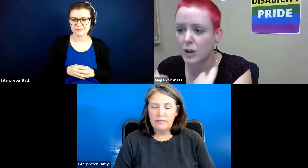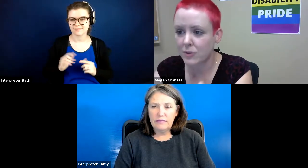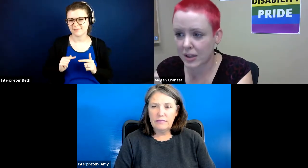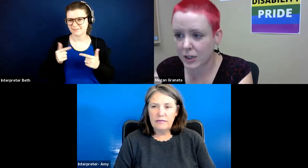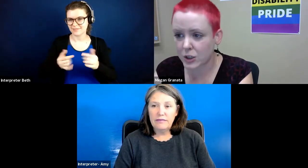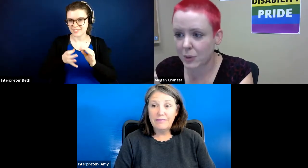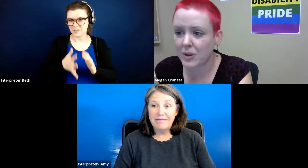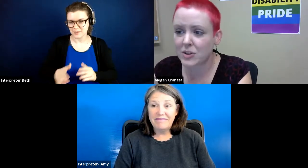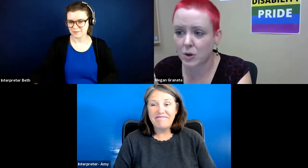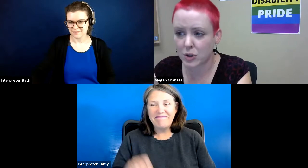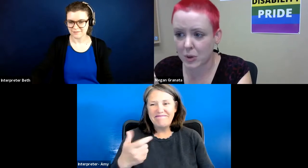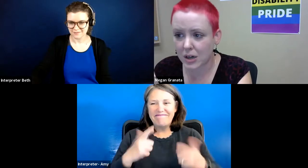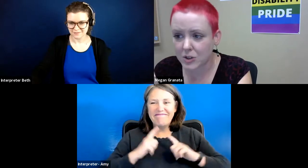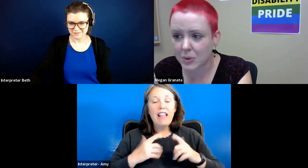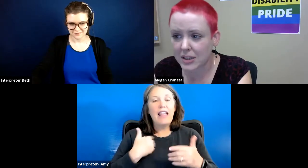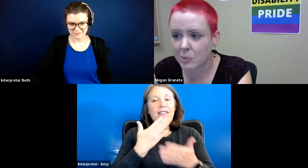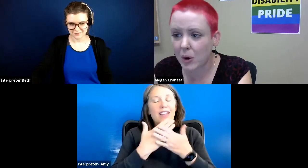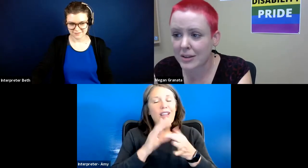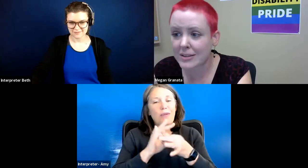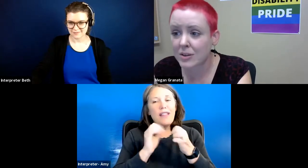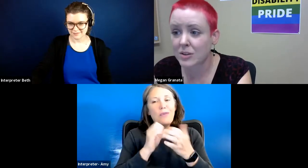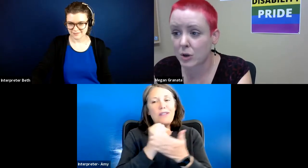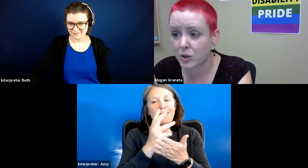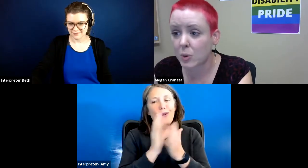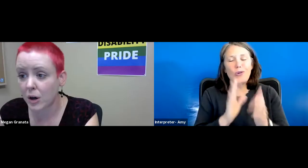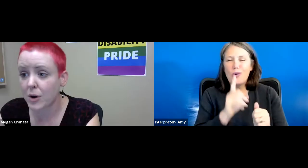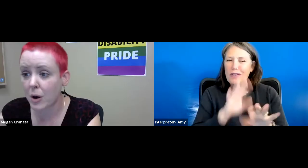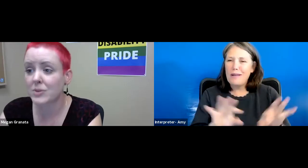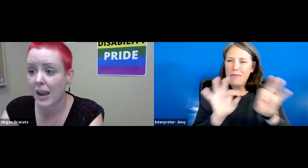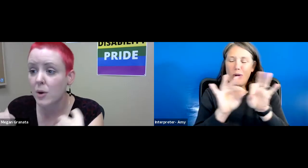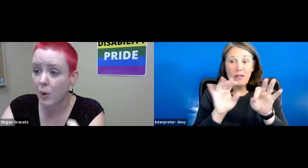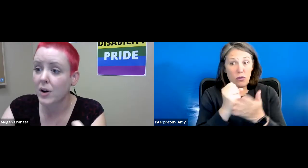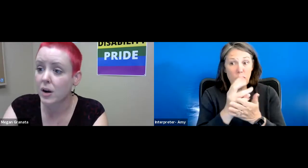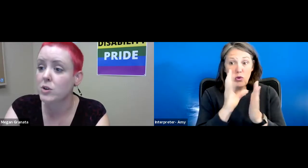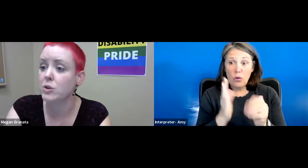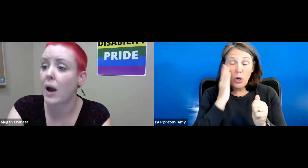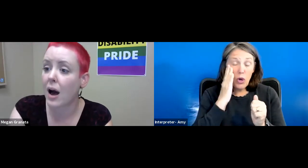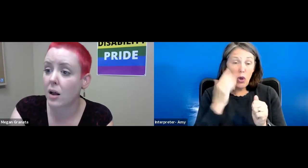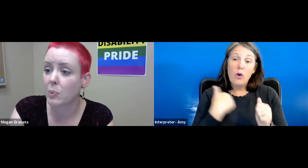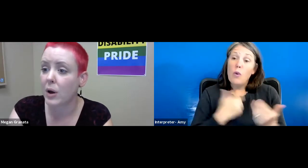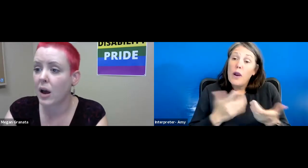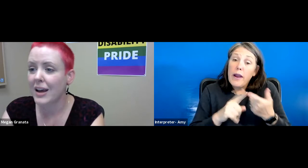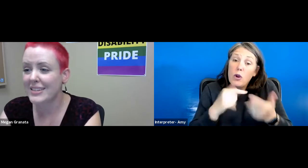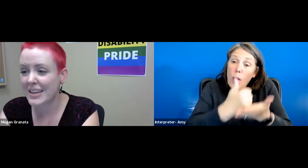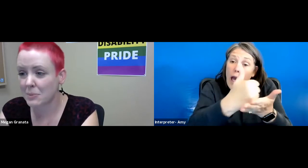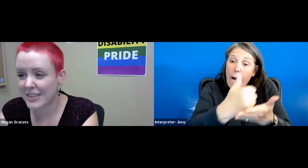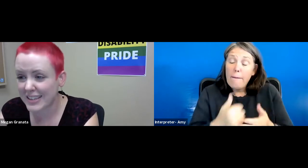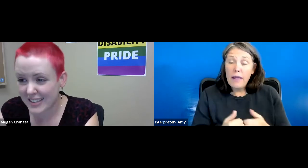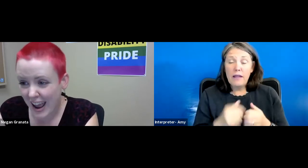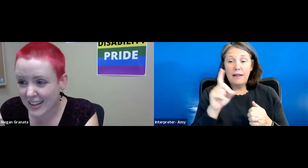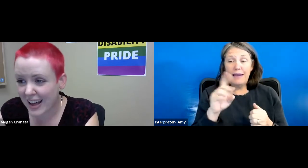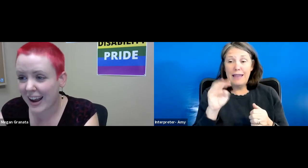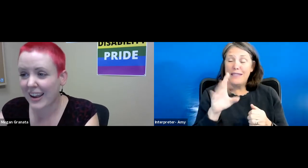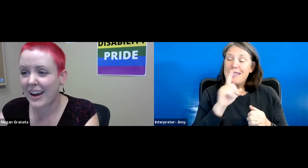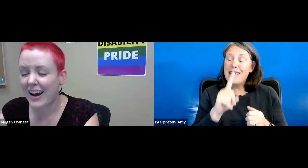Having a good relationship with the social worker is really important so that the social worker knows, hey, we're here to help. DMC is